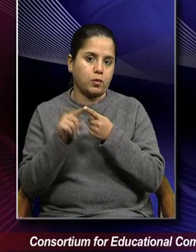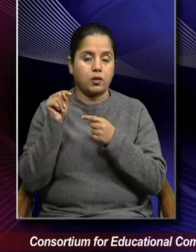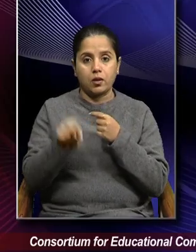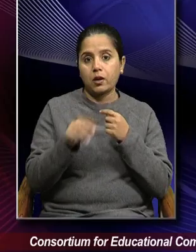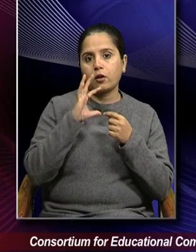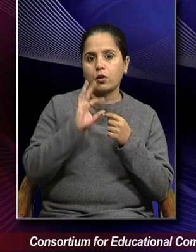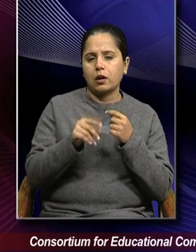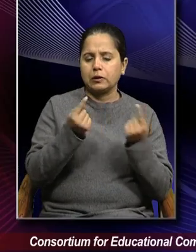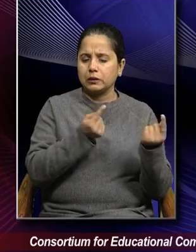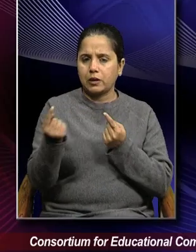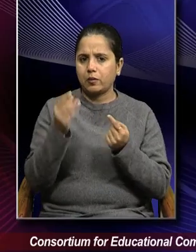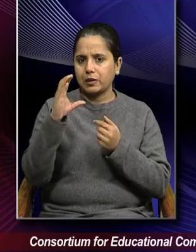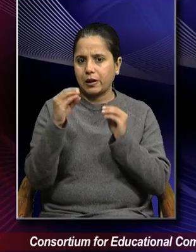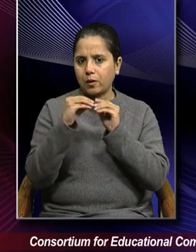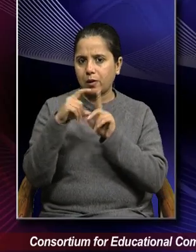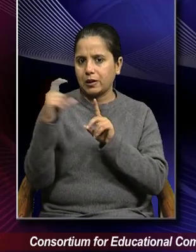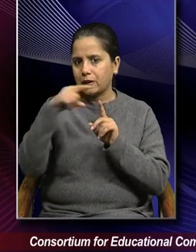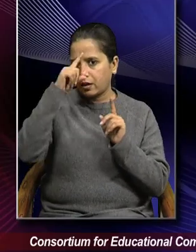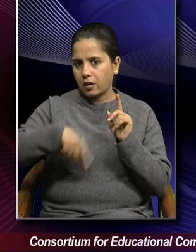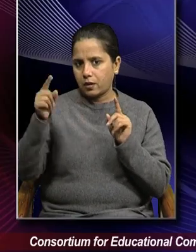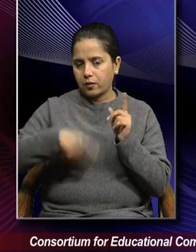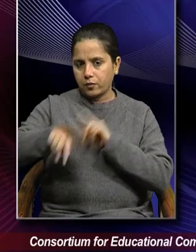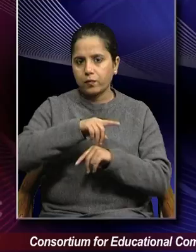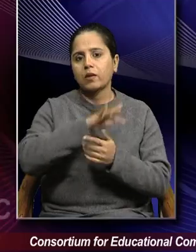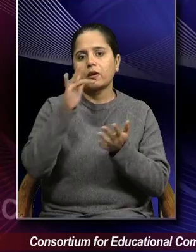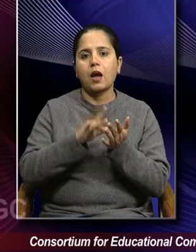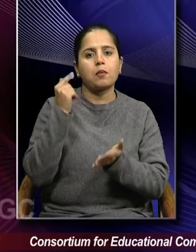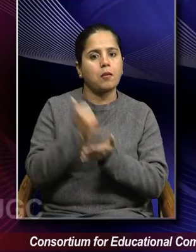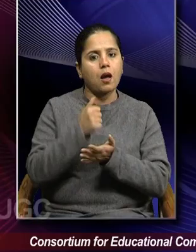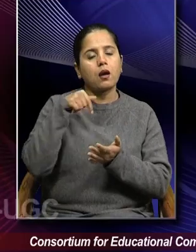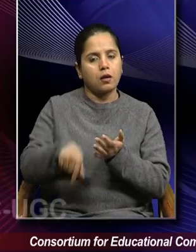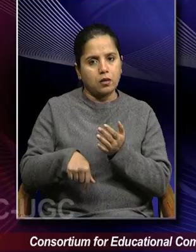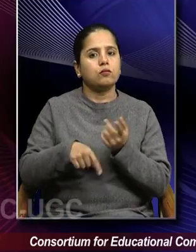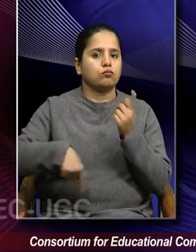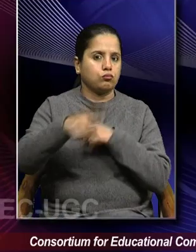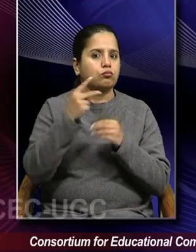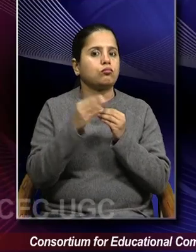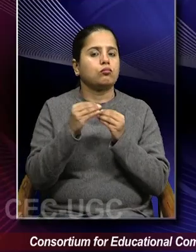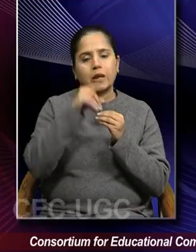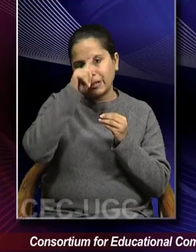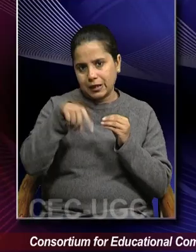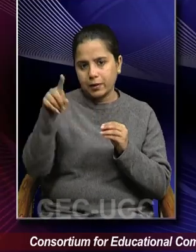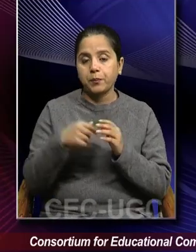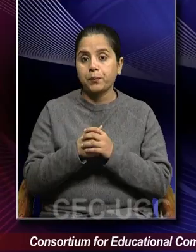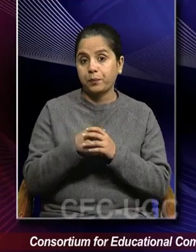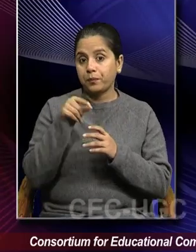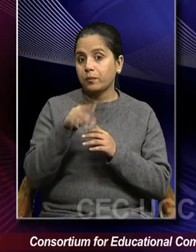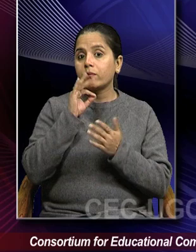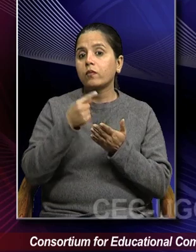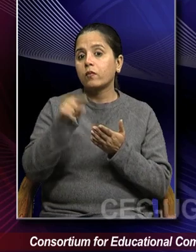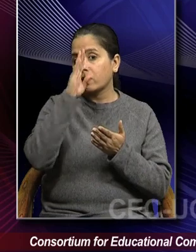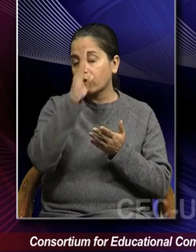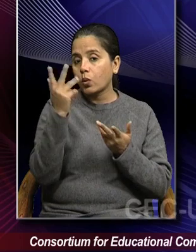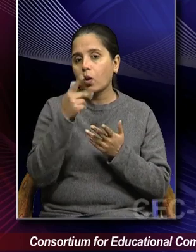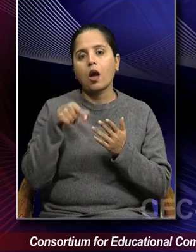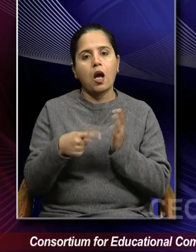the synonym to CBDC in India, central bank digital currency in India. And it is actually issued directly by the